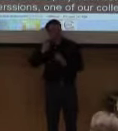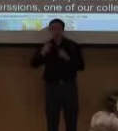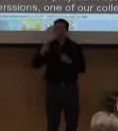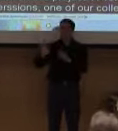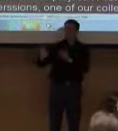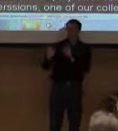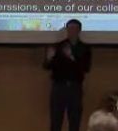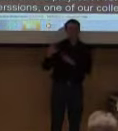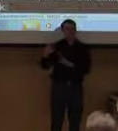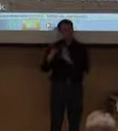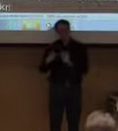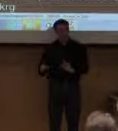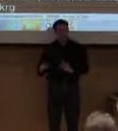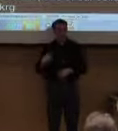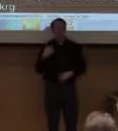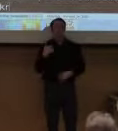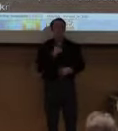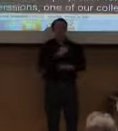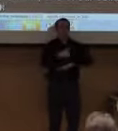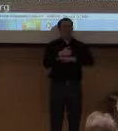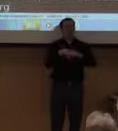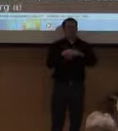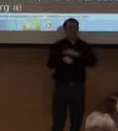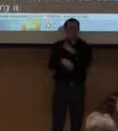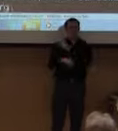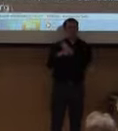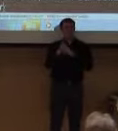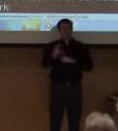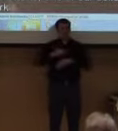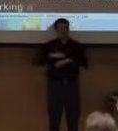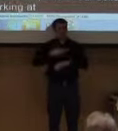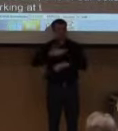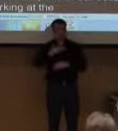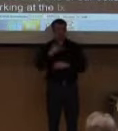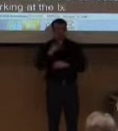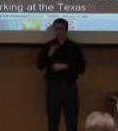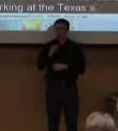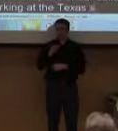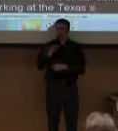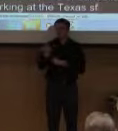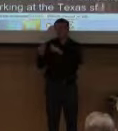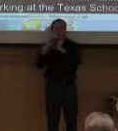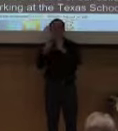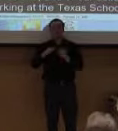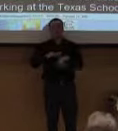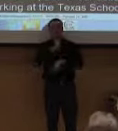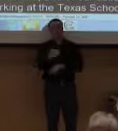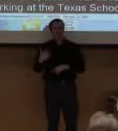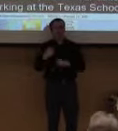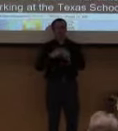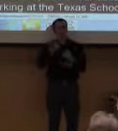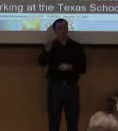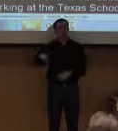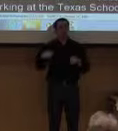comments. By setting up access for him to this document on my Google Drive, he could comment on anything from